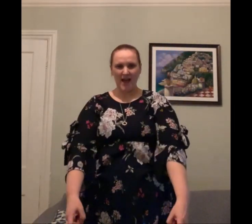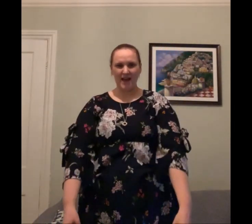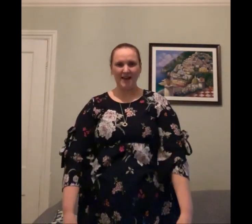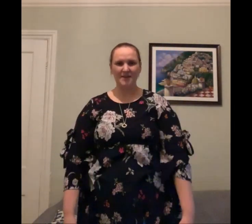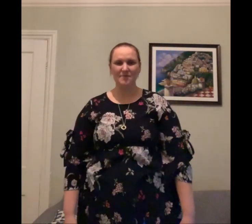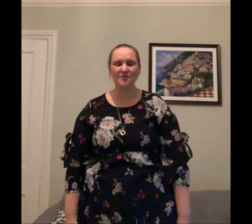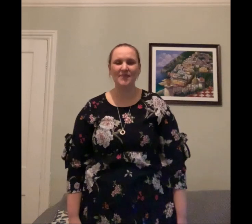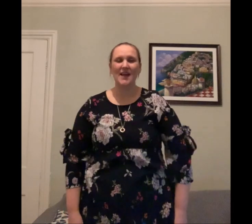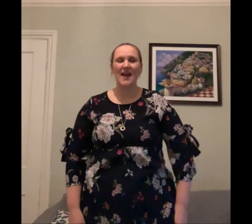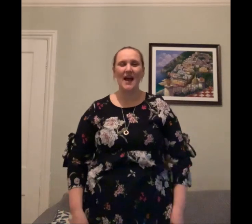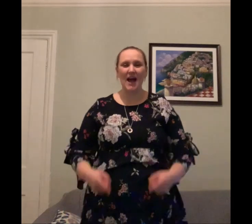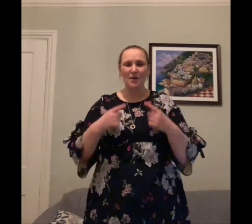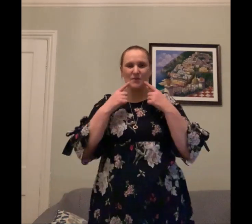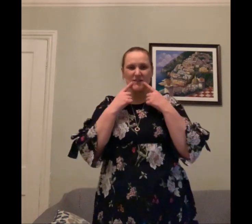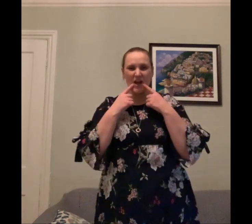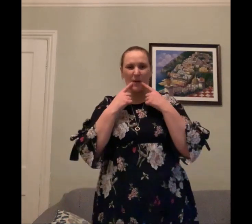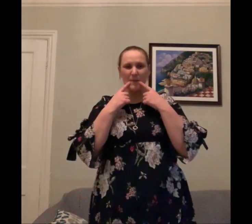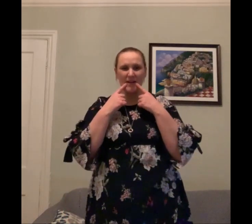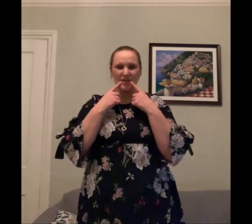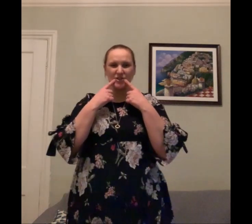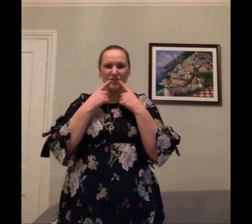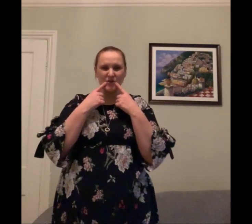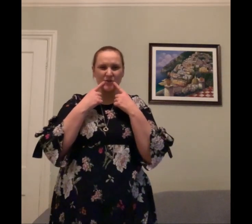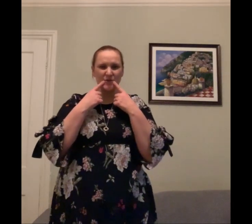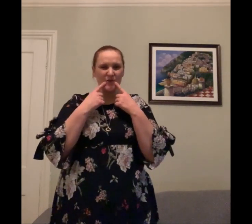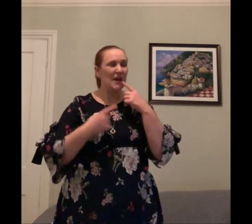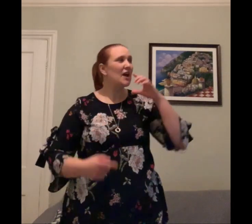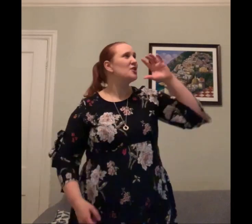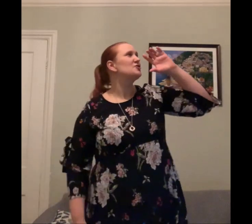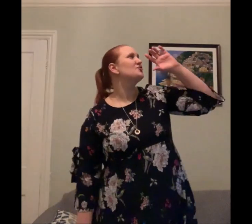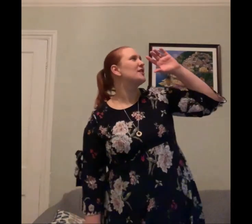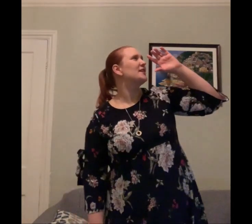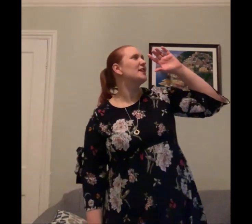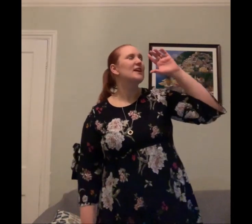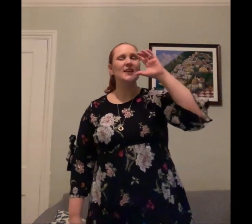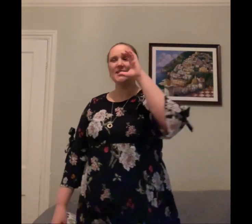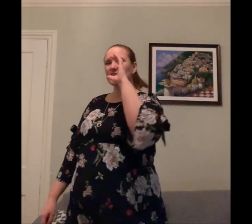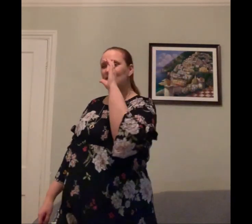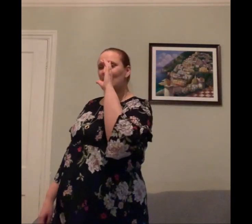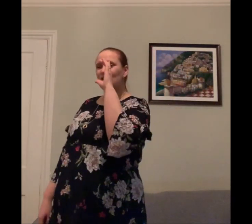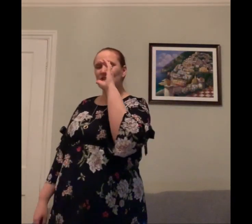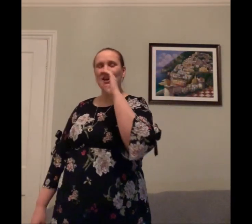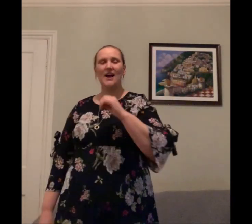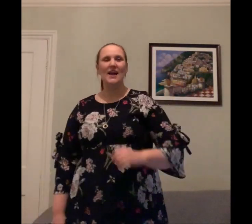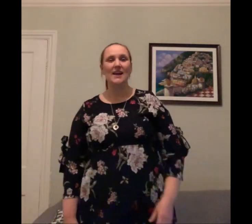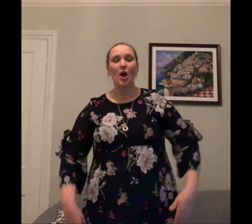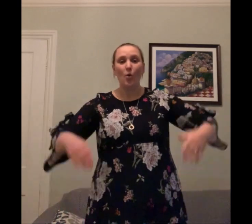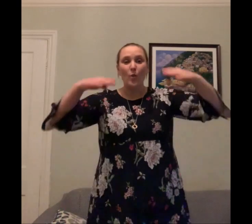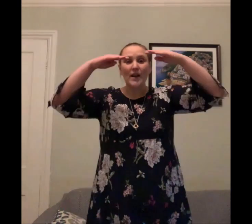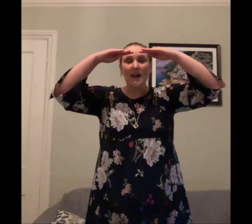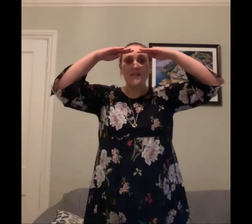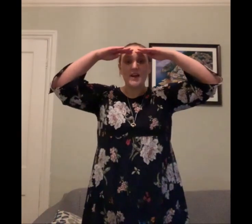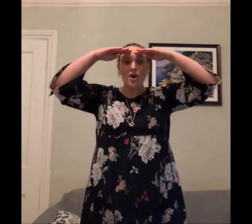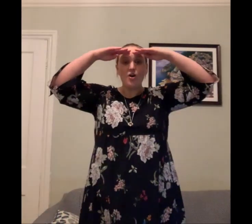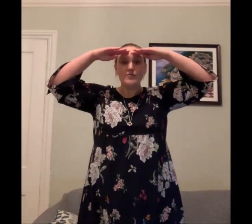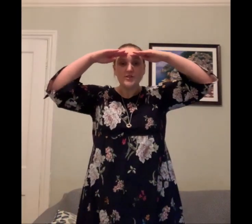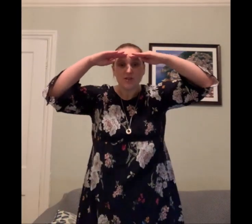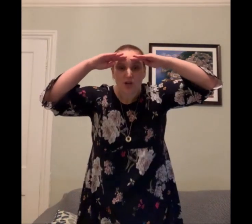by. I was humming a tune, drinking in sunshine, when out of an orange